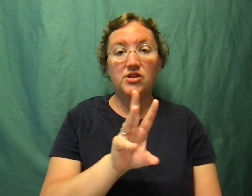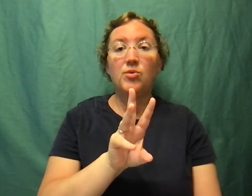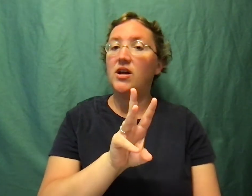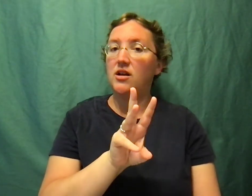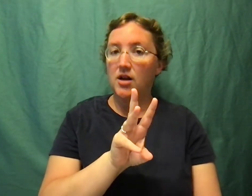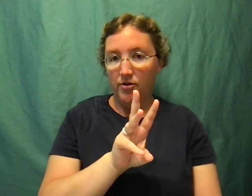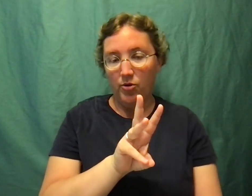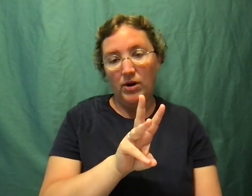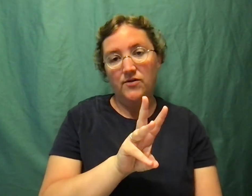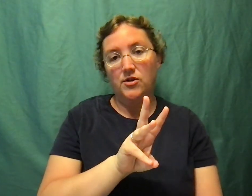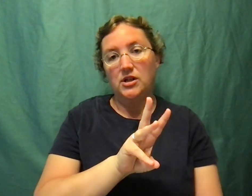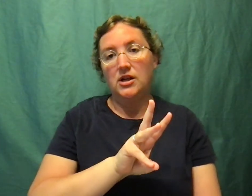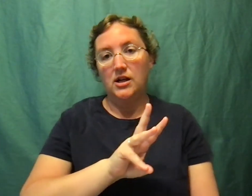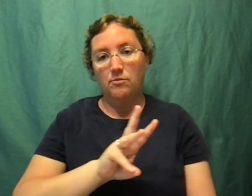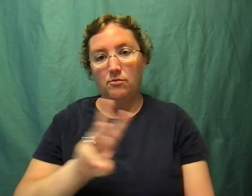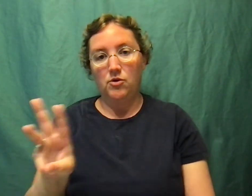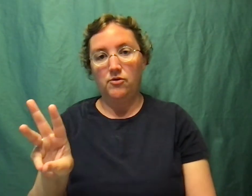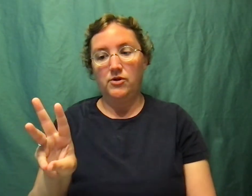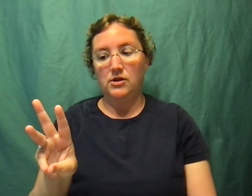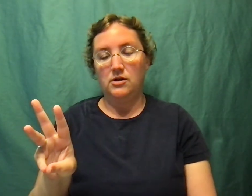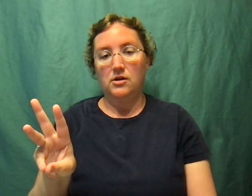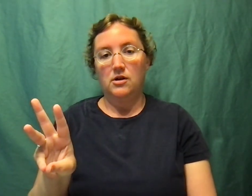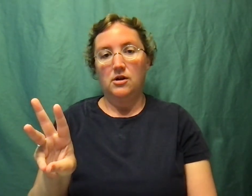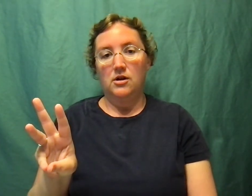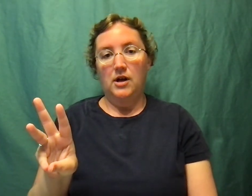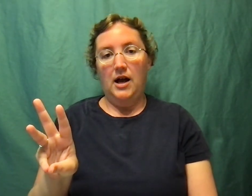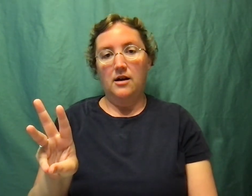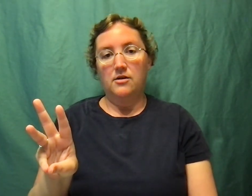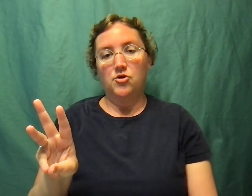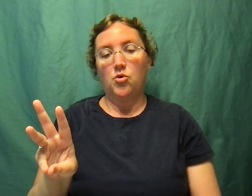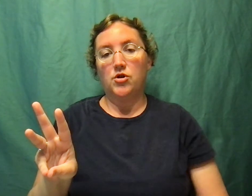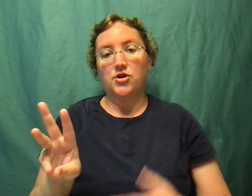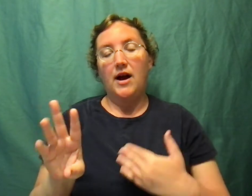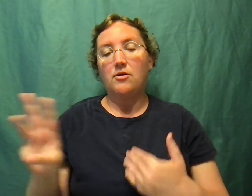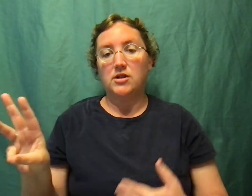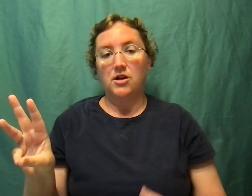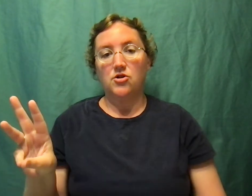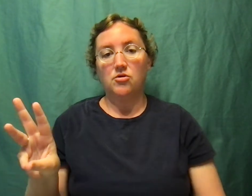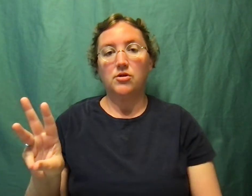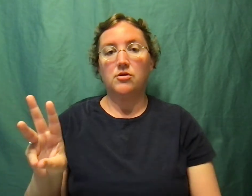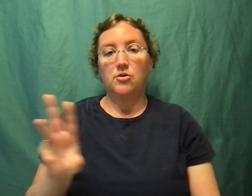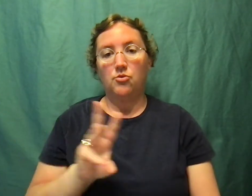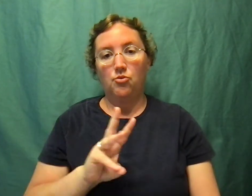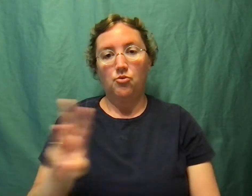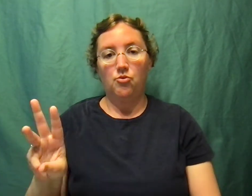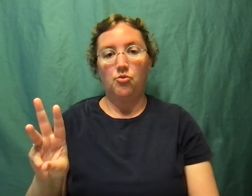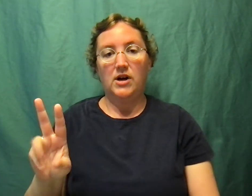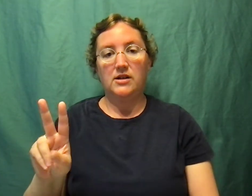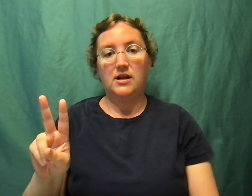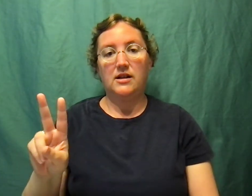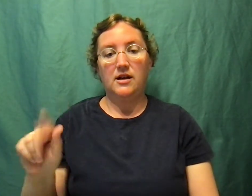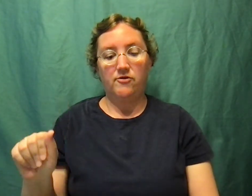way. For West Virginia, it moves towards your outside shoulder, West, and then